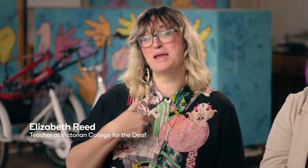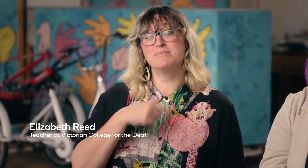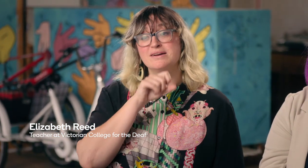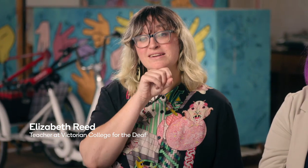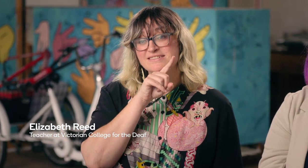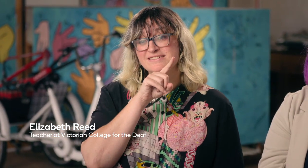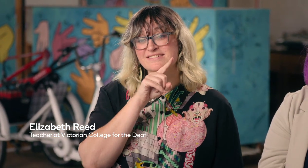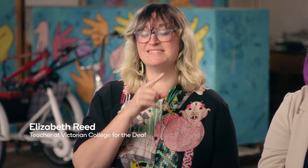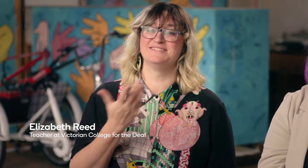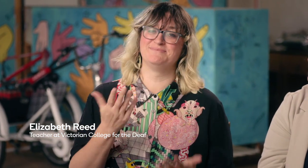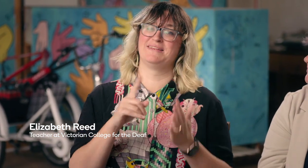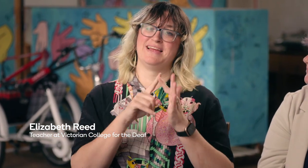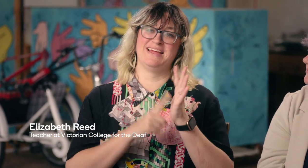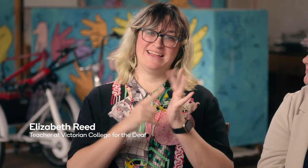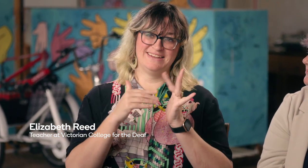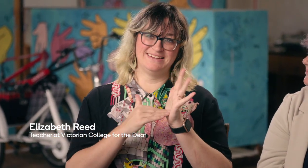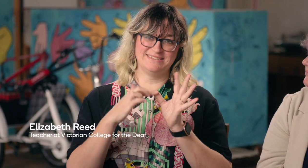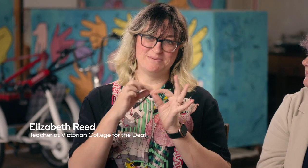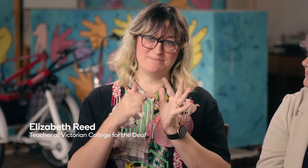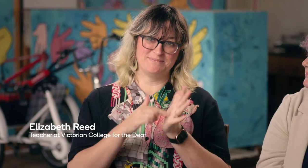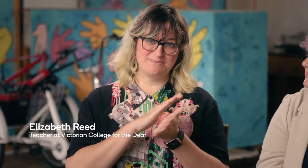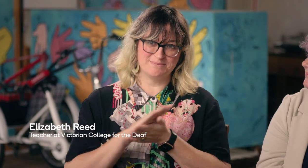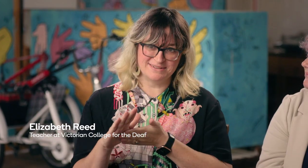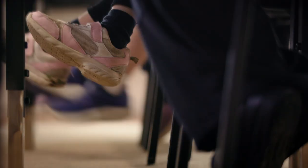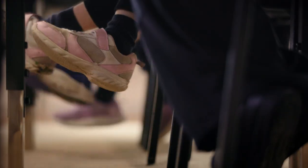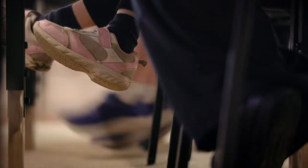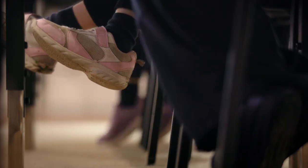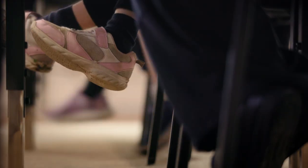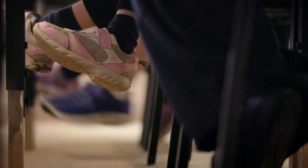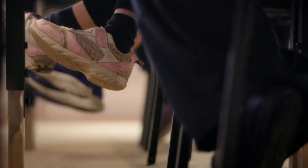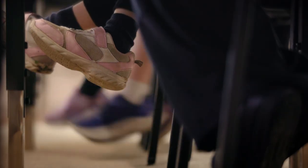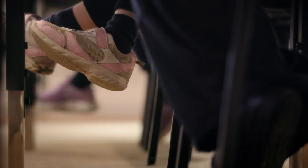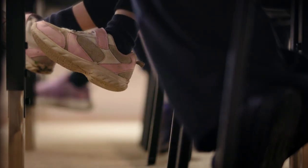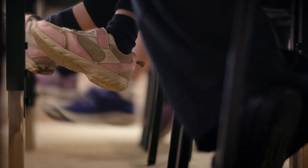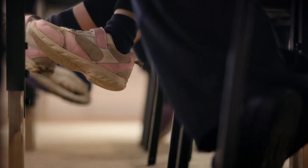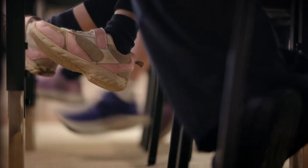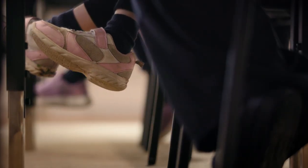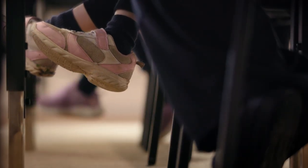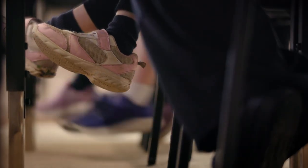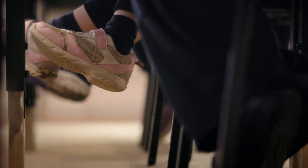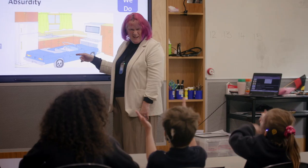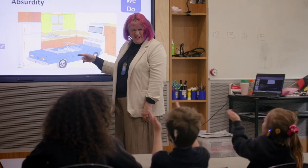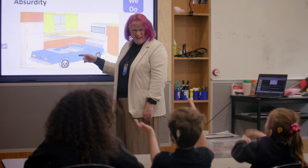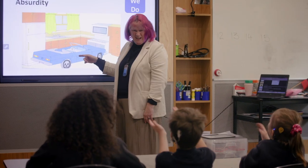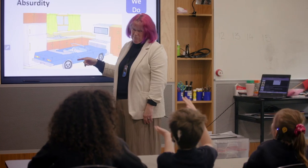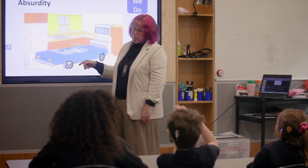Hi, my name's Elizabeth. Marnie teaches children in a classroom.